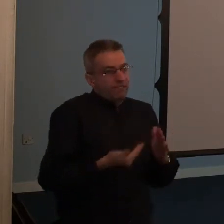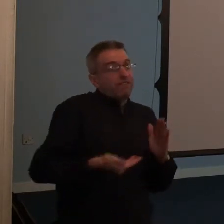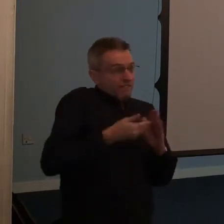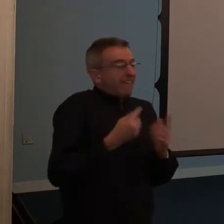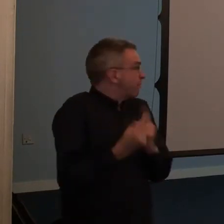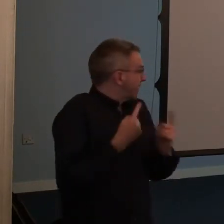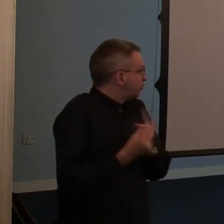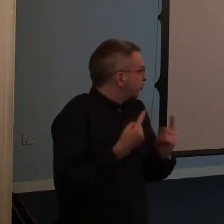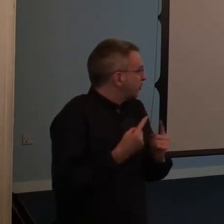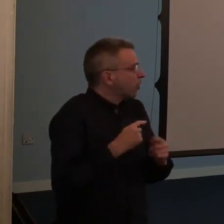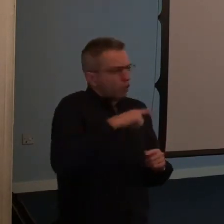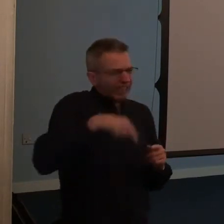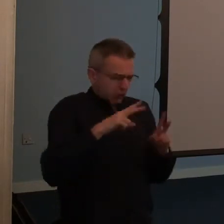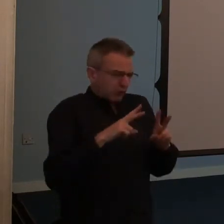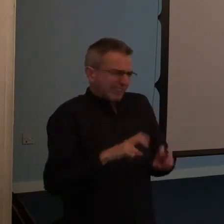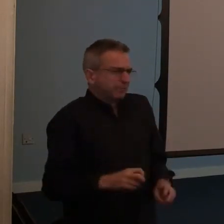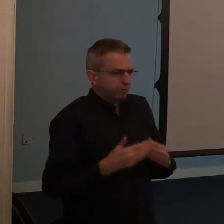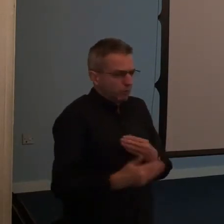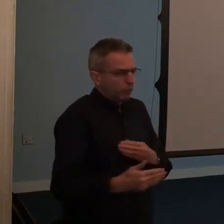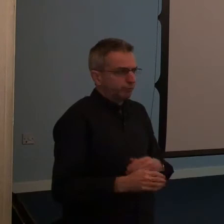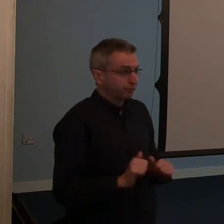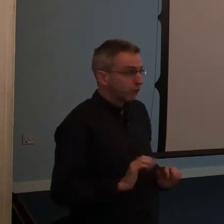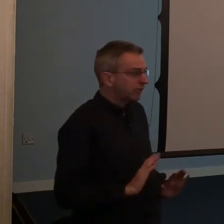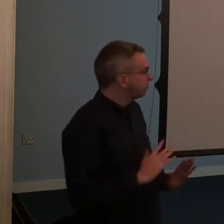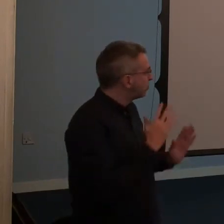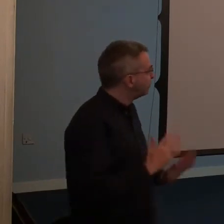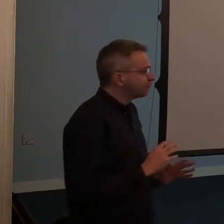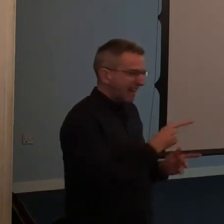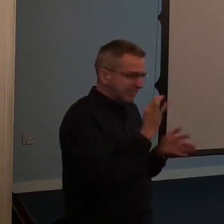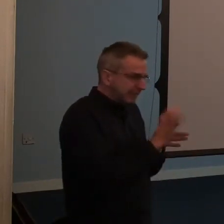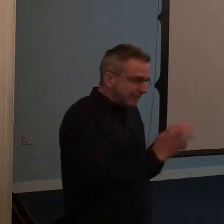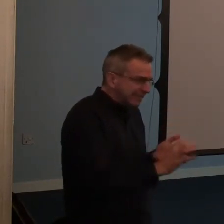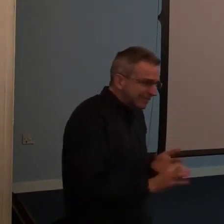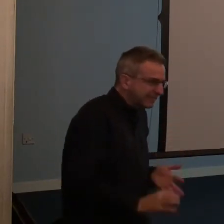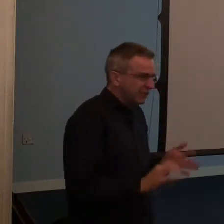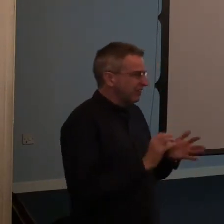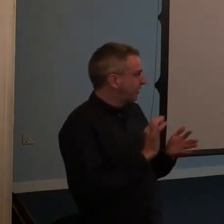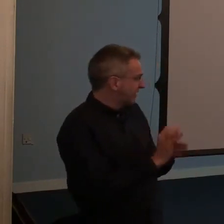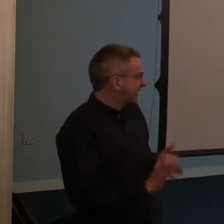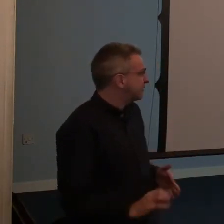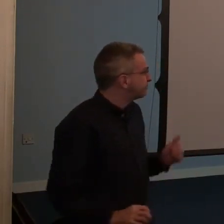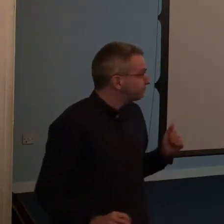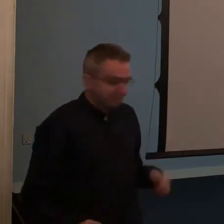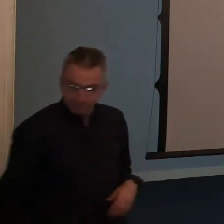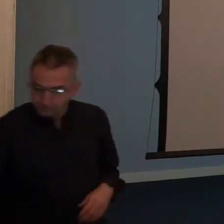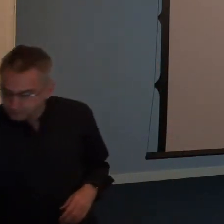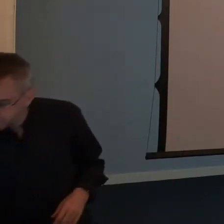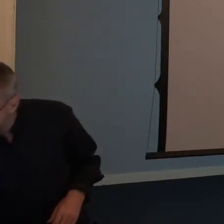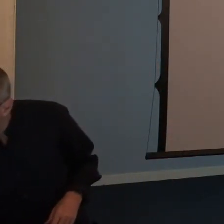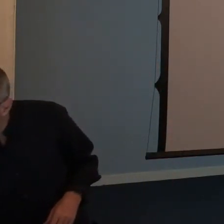unsure gave additional information that we were going to look into in more depth. So that's the specifics of people who did not change.